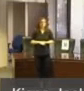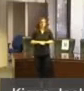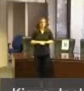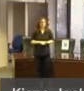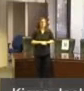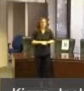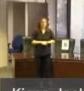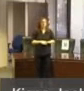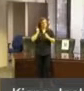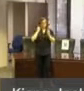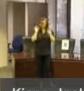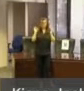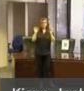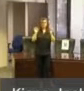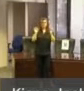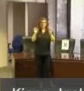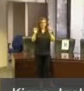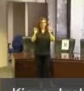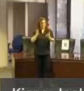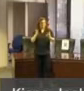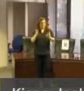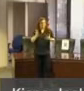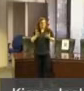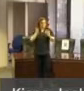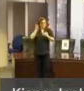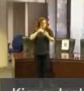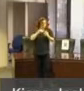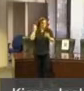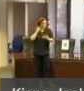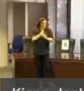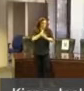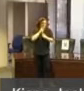Hearing none, is there a motion for approval for initial adoption?